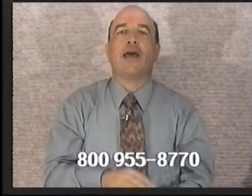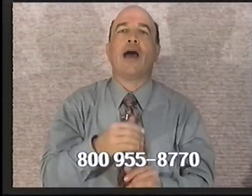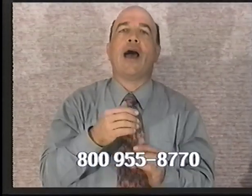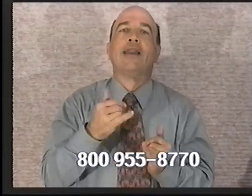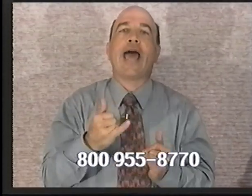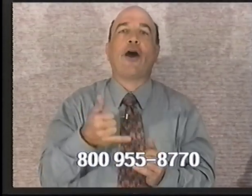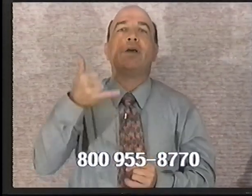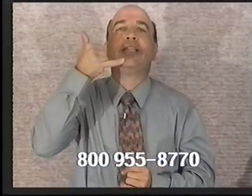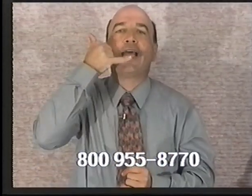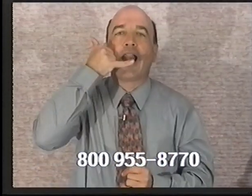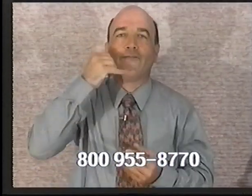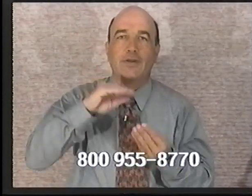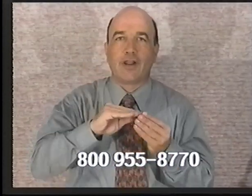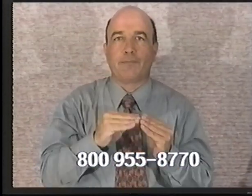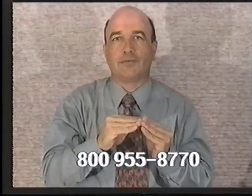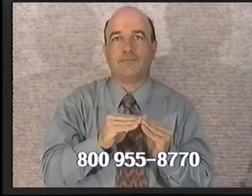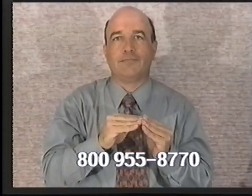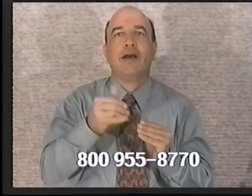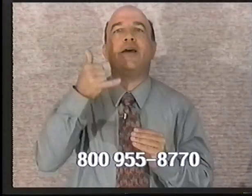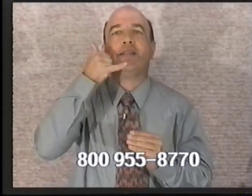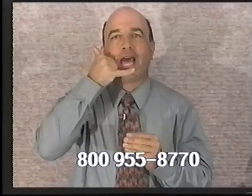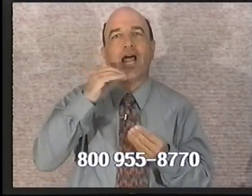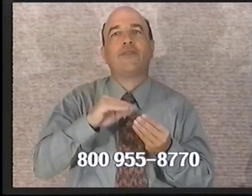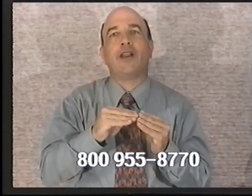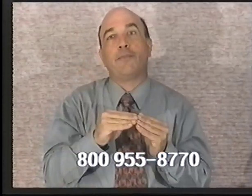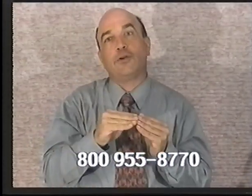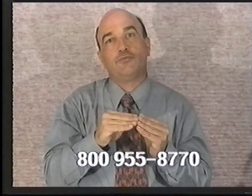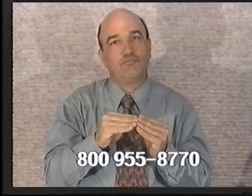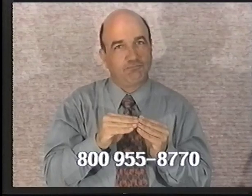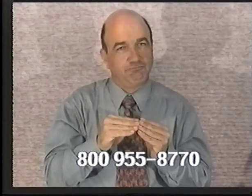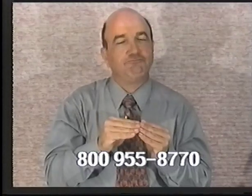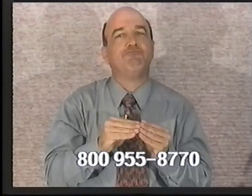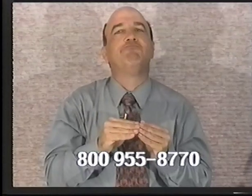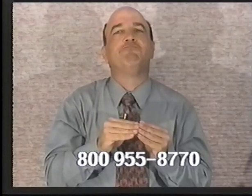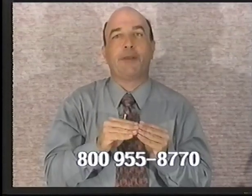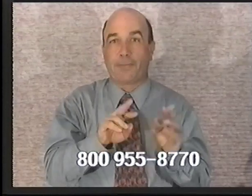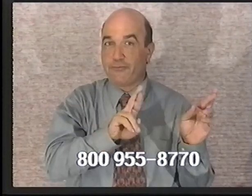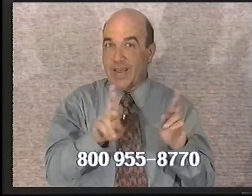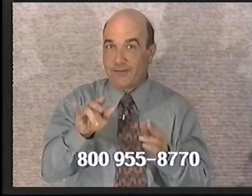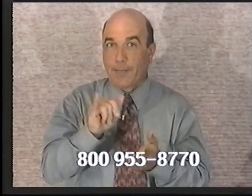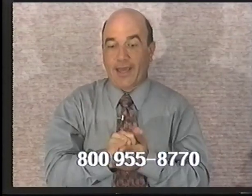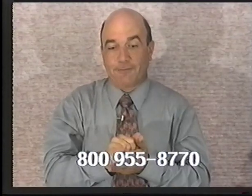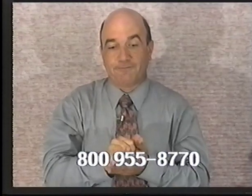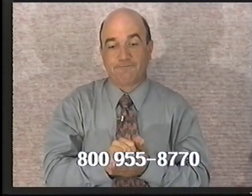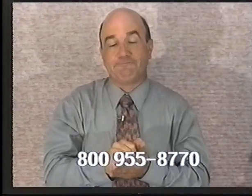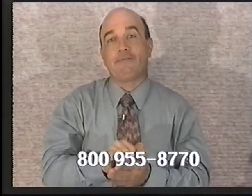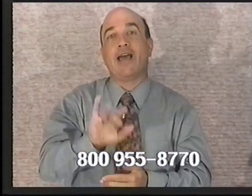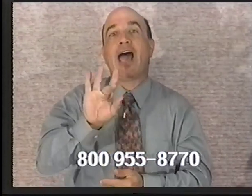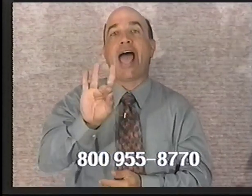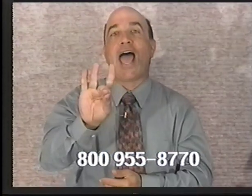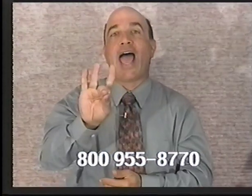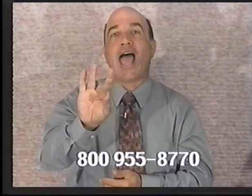And now telephone number. Telephone number, be ready for that.